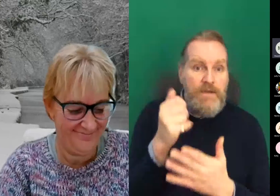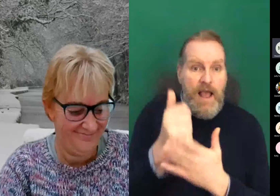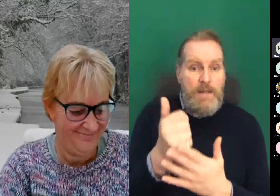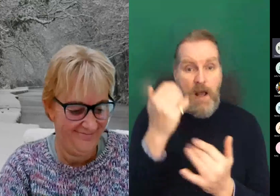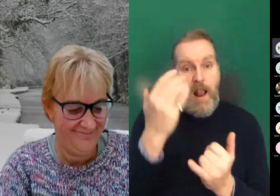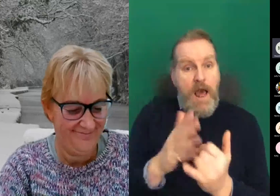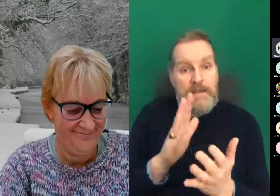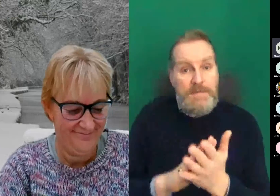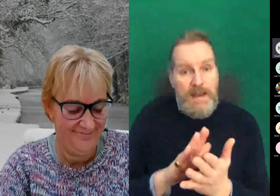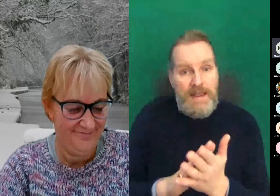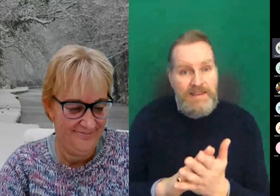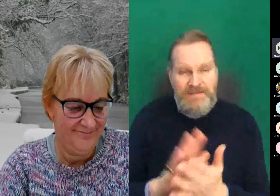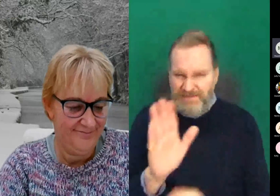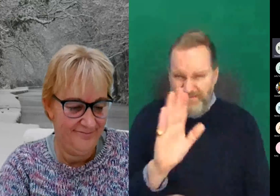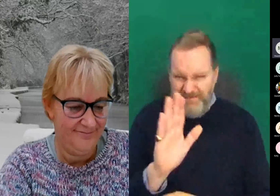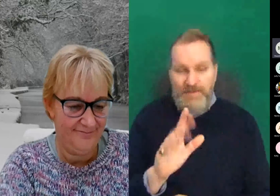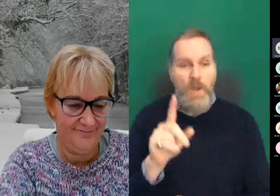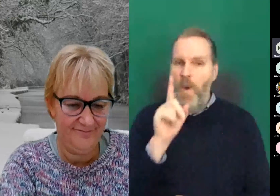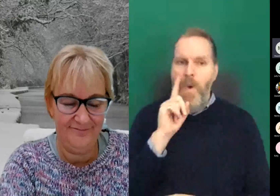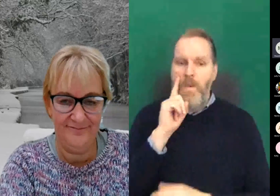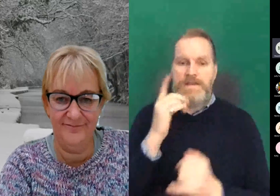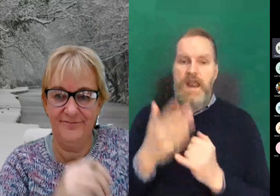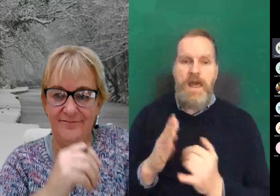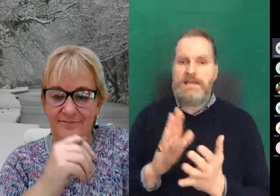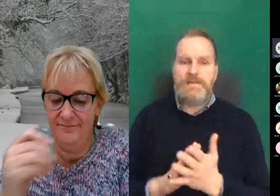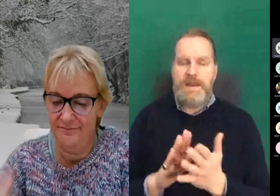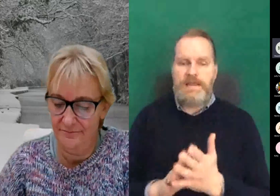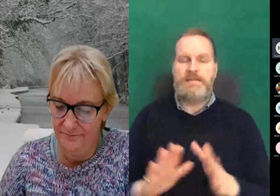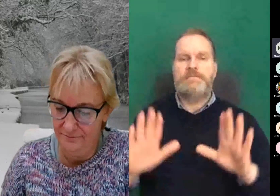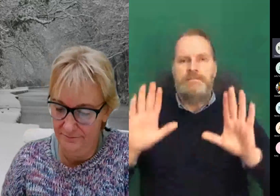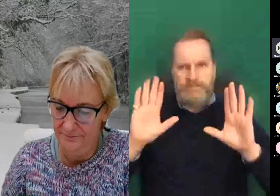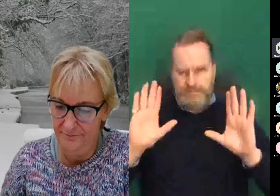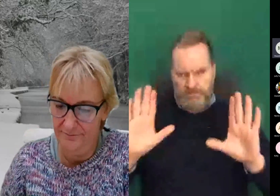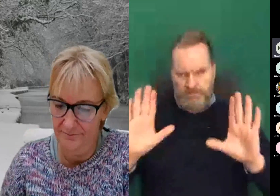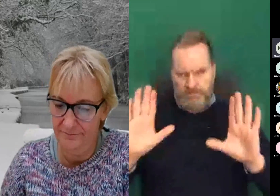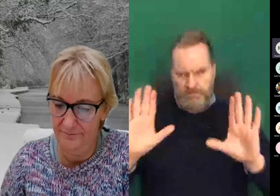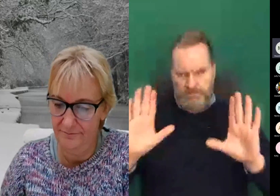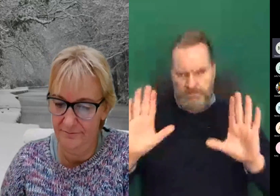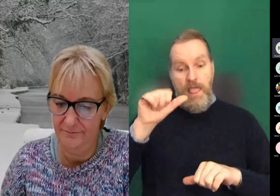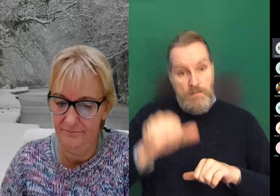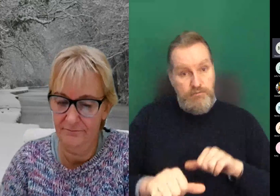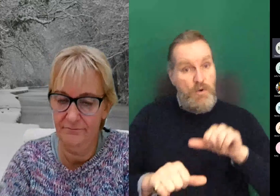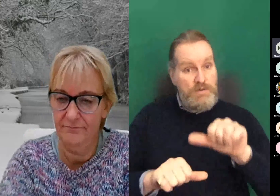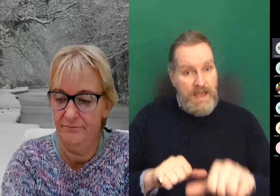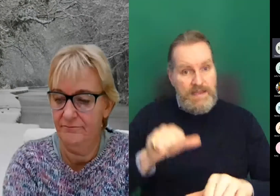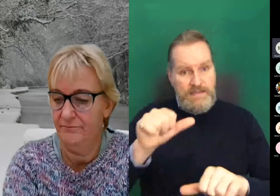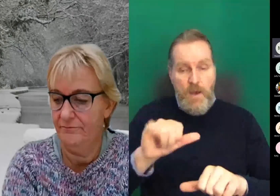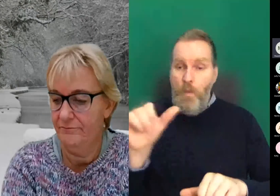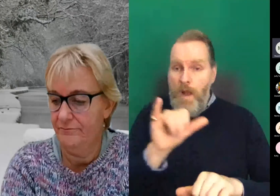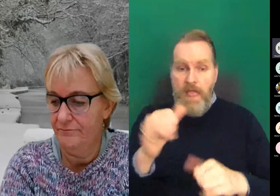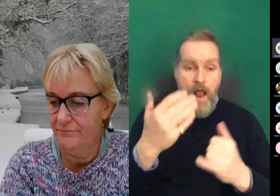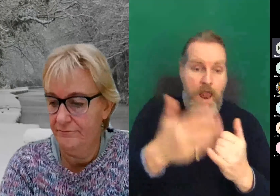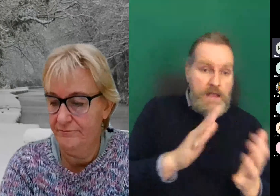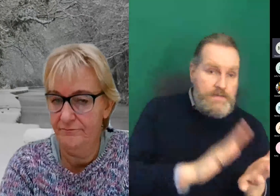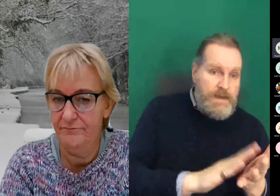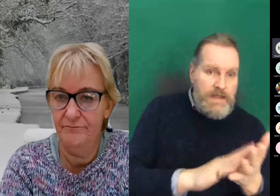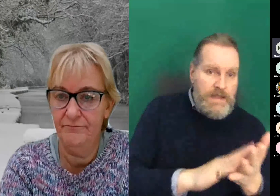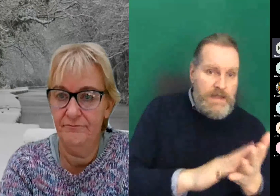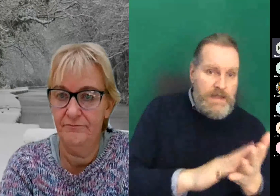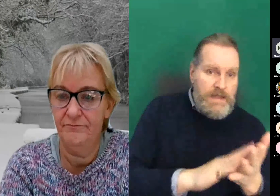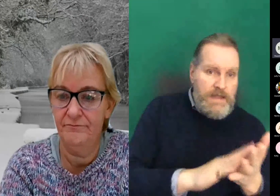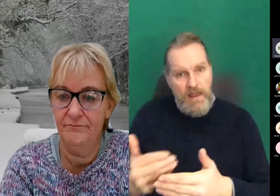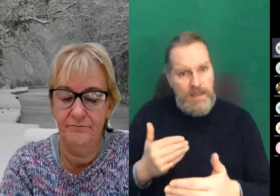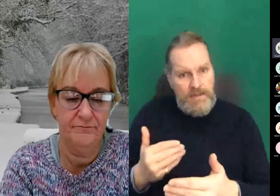happens, take a deep breath and start the fact finding. The process is essentially the same. Discuss with your member the